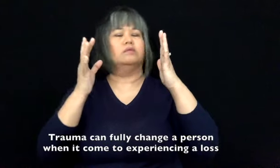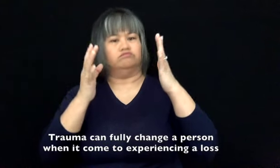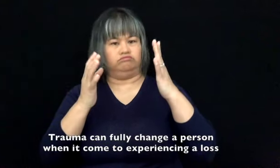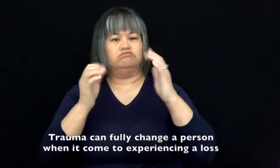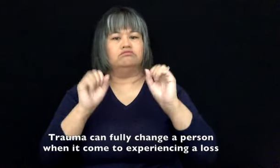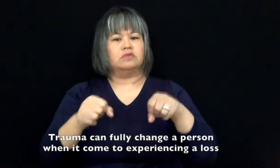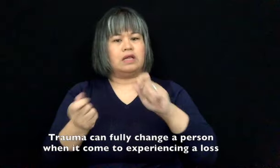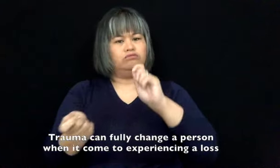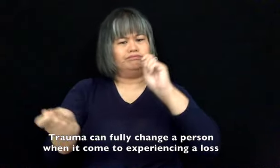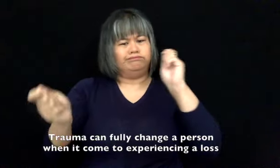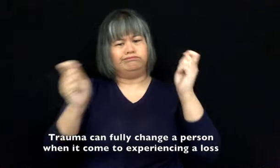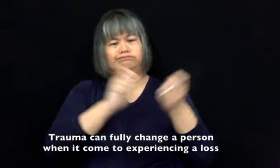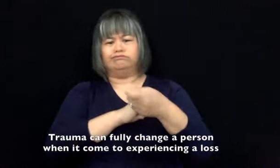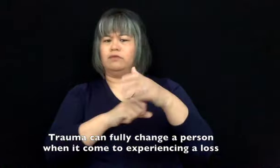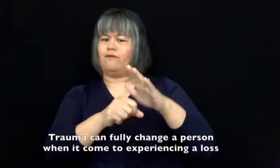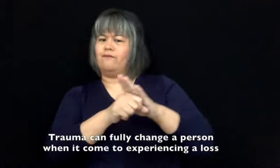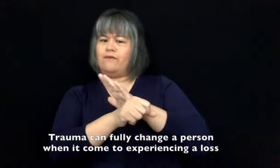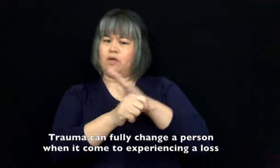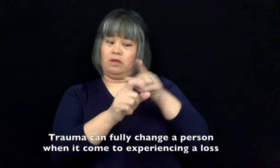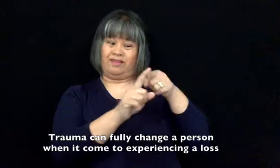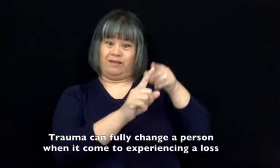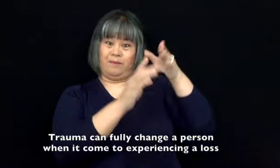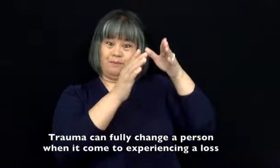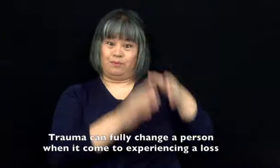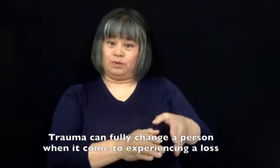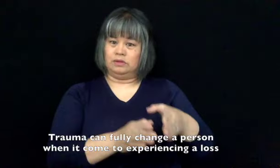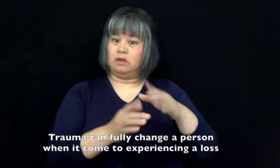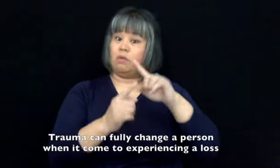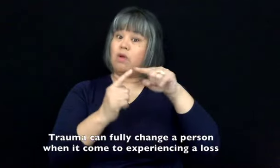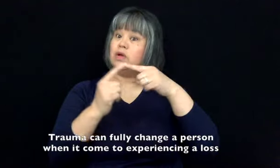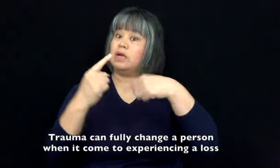Trauma can fully change a person when it comes to experiencing loss